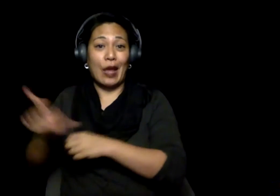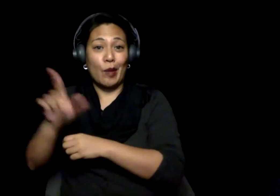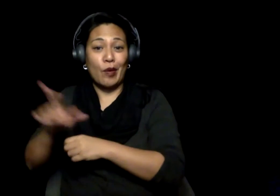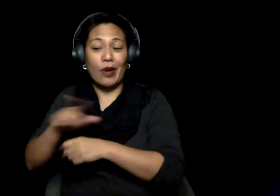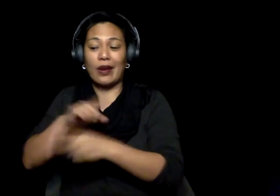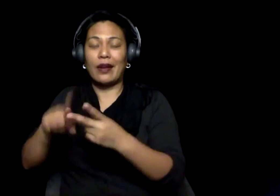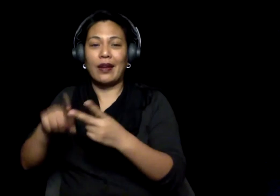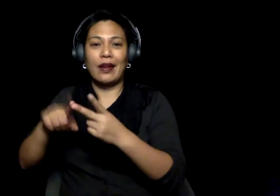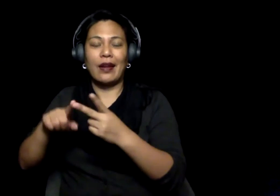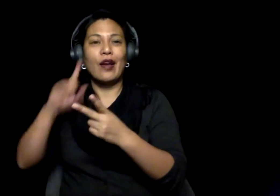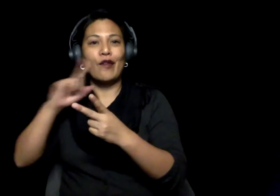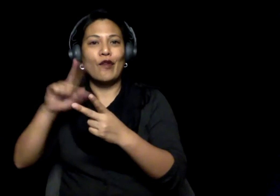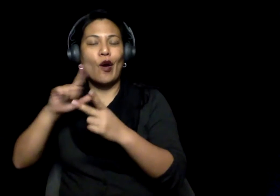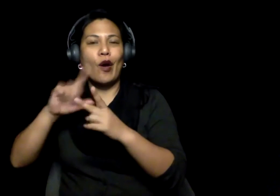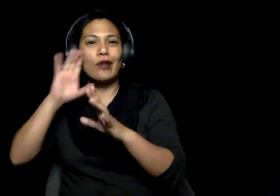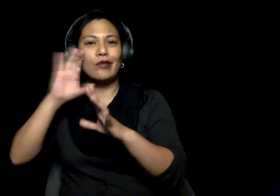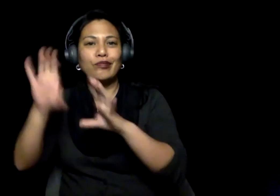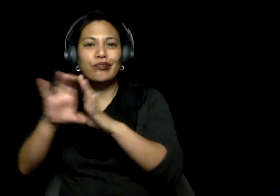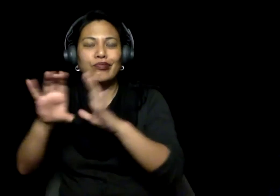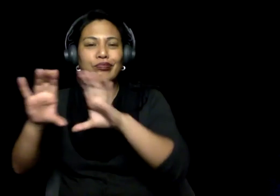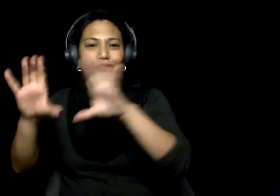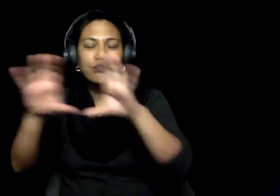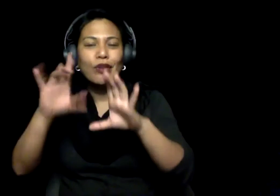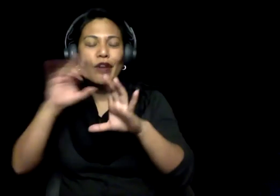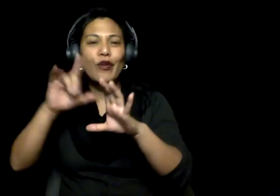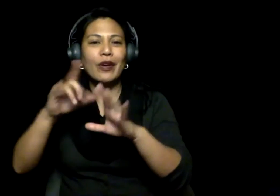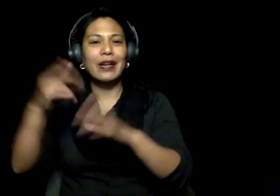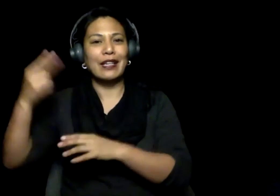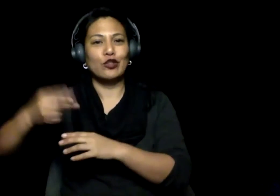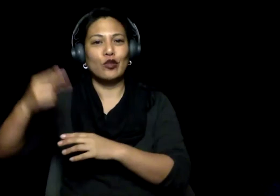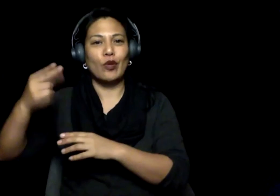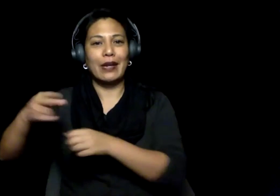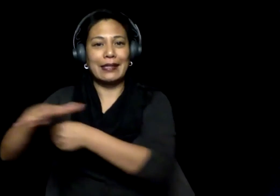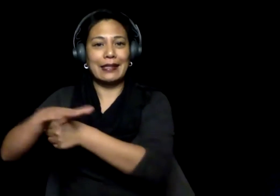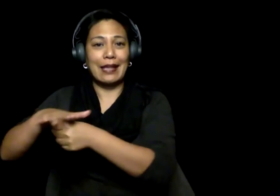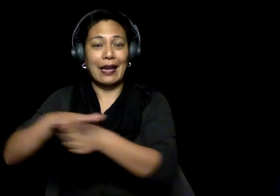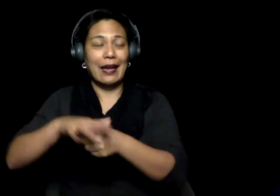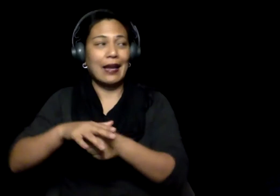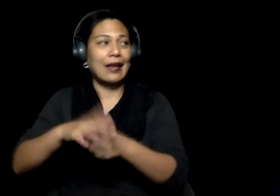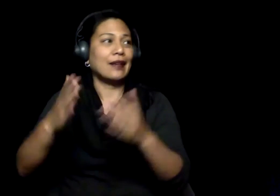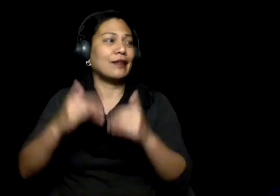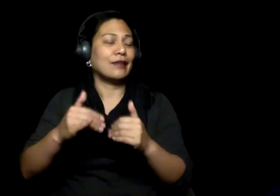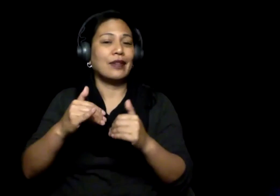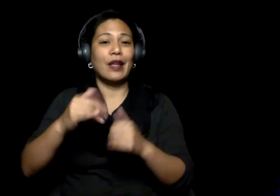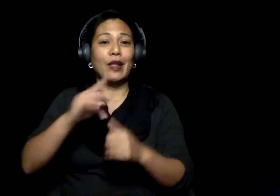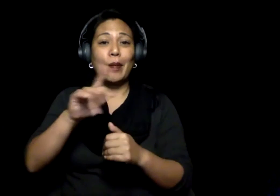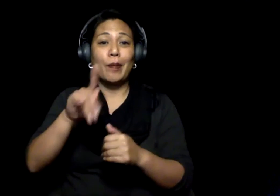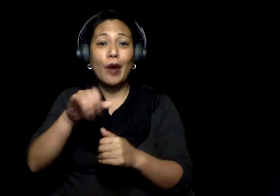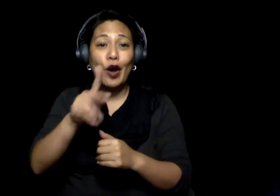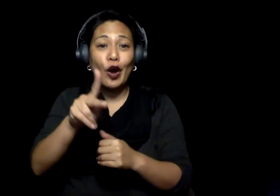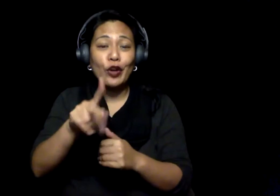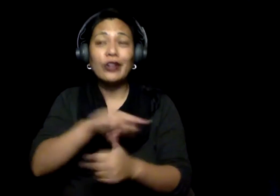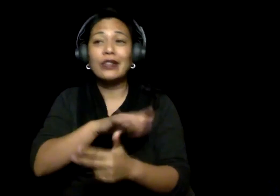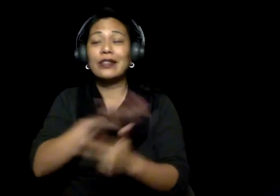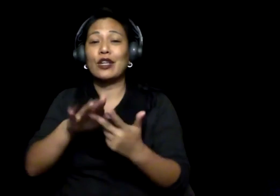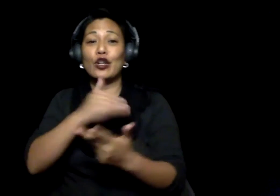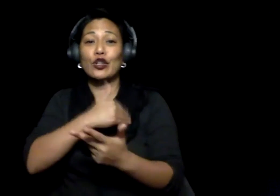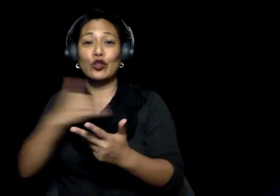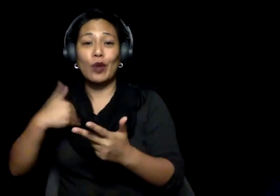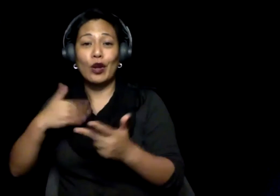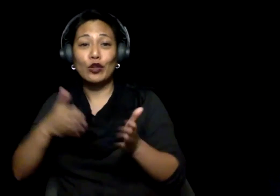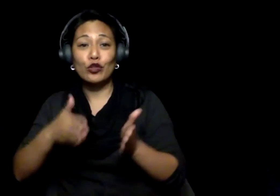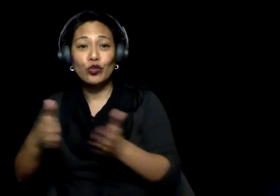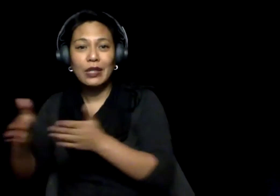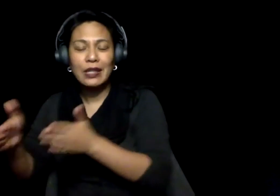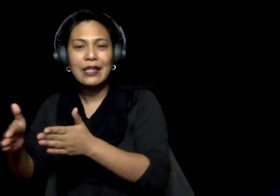sites, animating Toronto parks, animating Toronto streets, a lot of